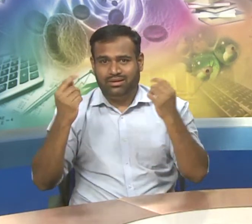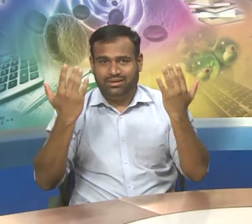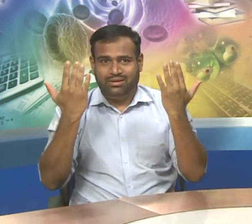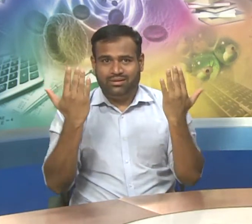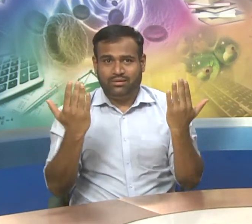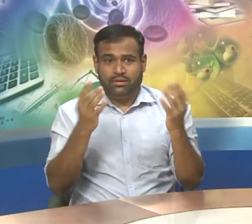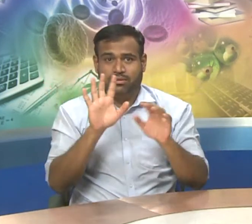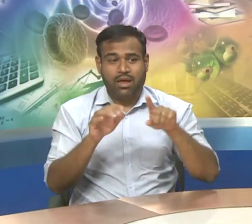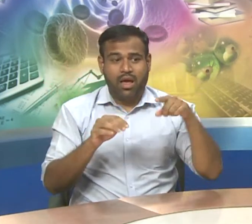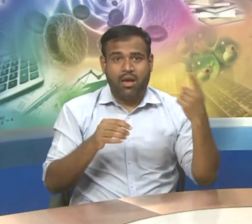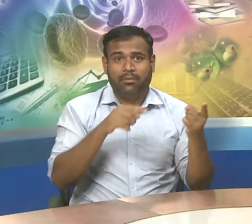General.